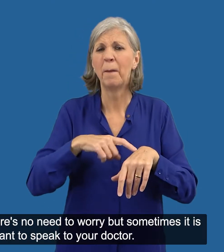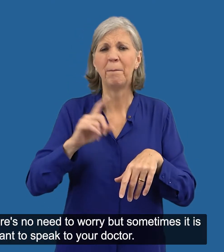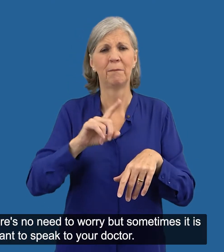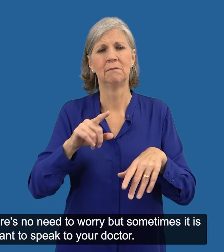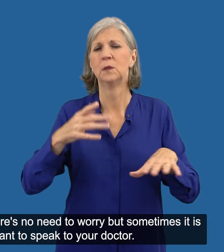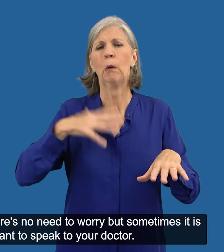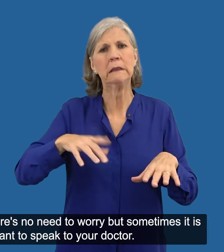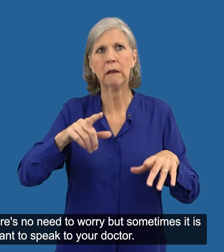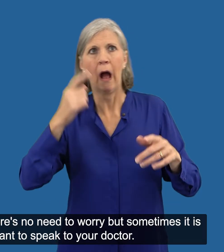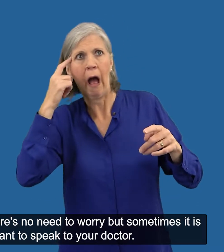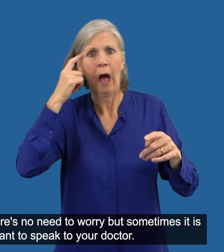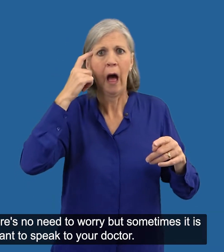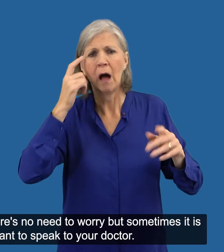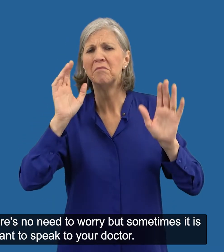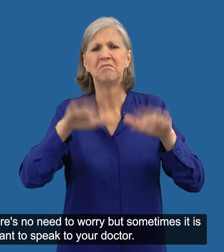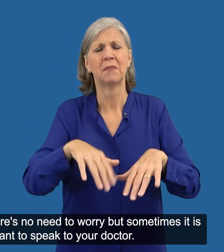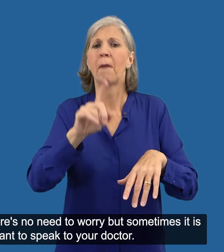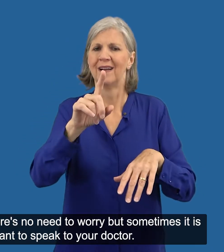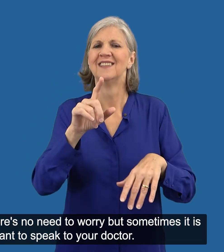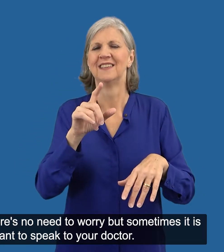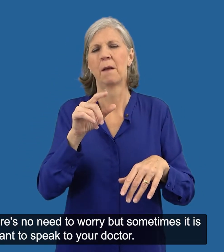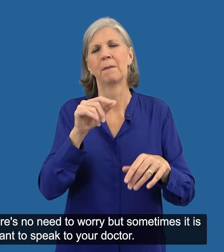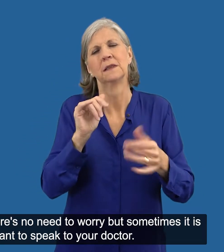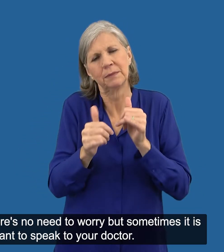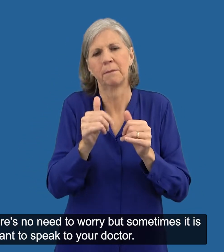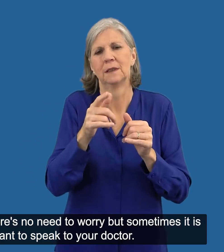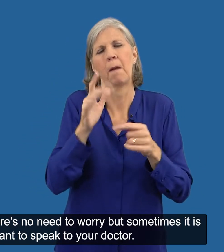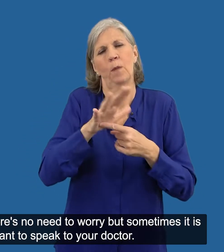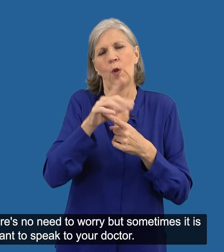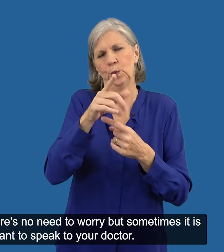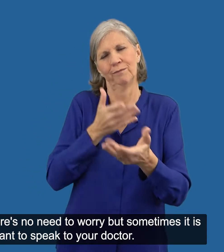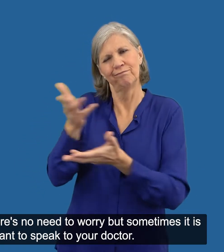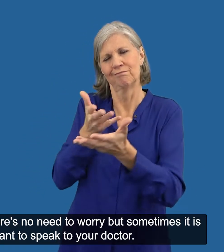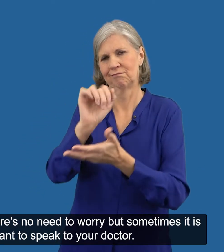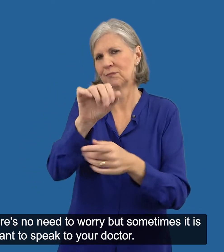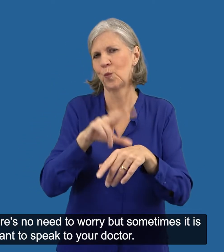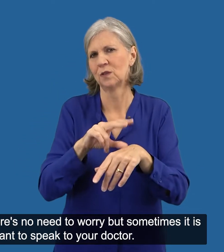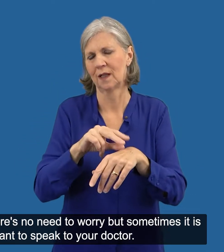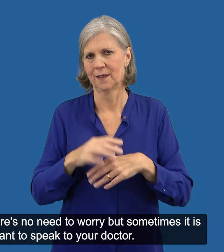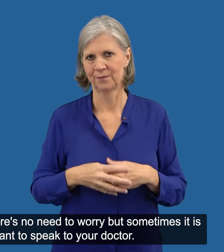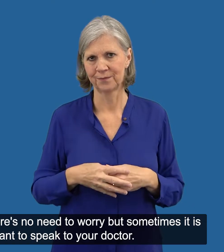Most of the time, there's no need to worry, but sometimes it is important to speak to your doctor.